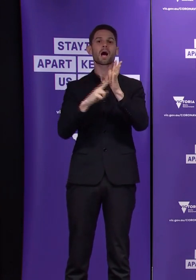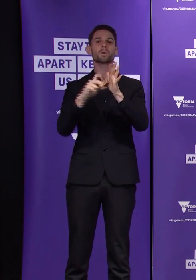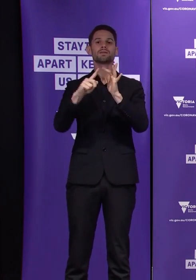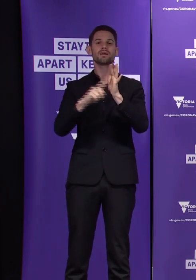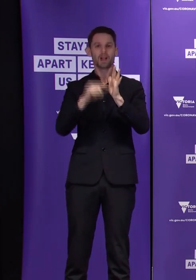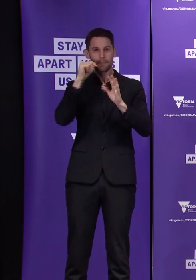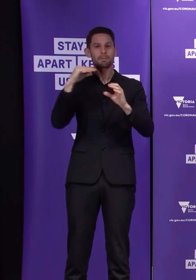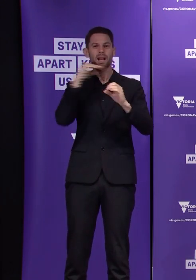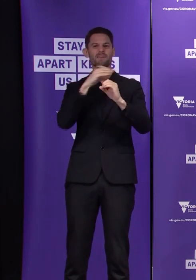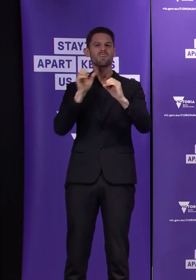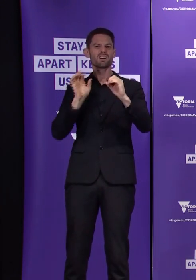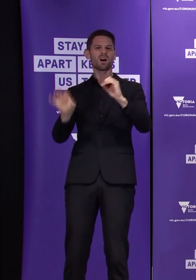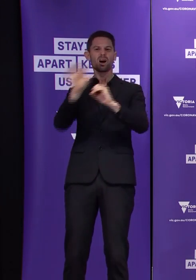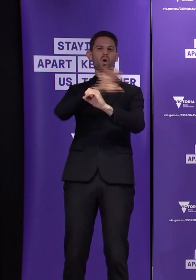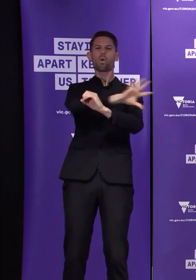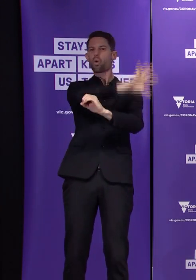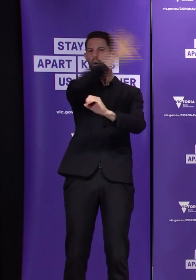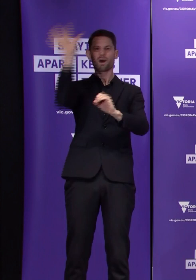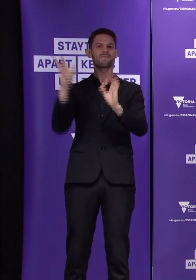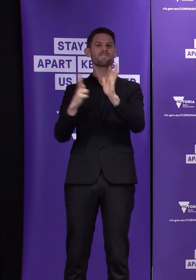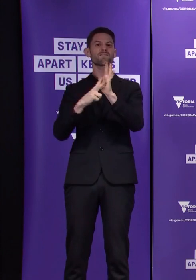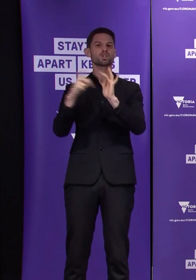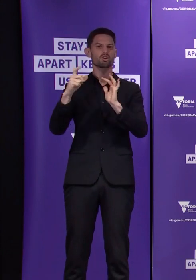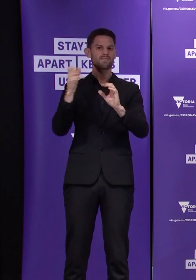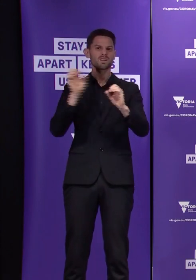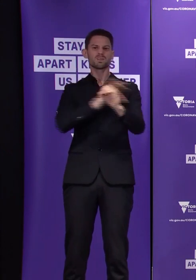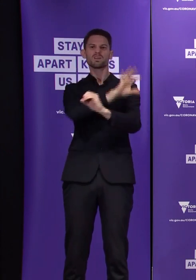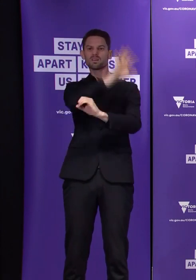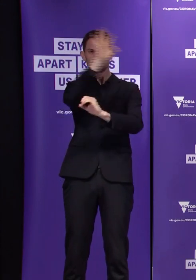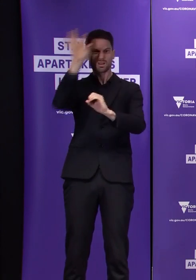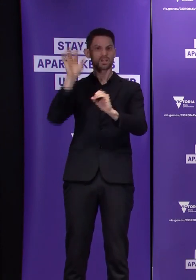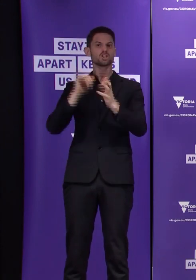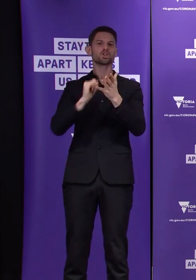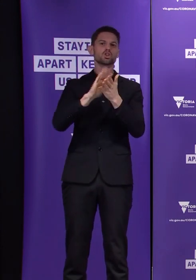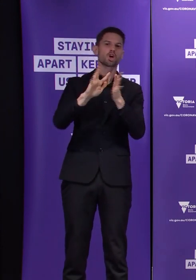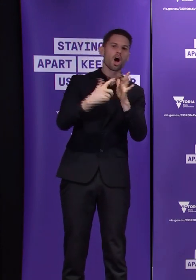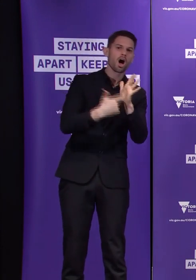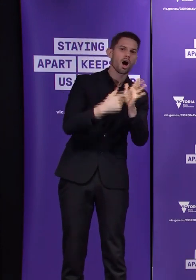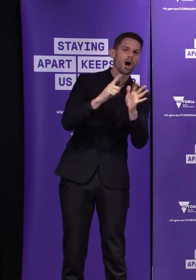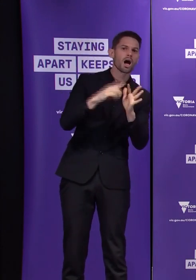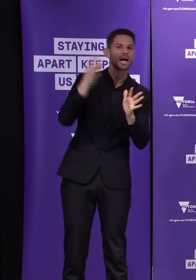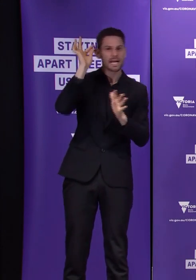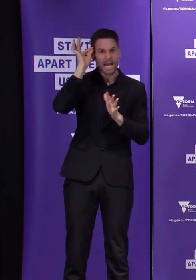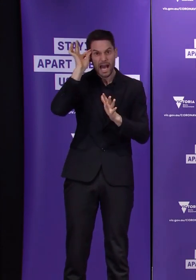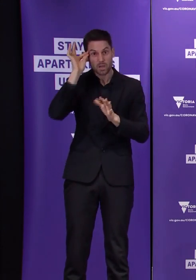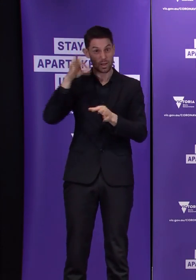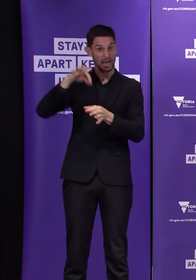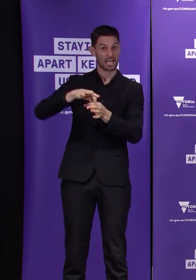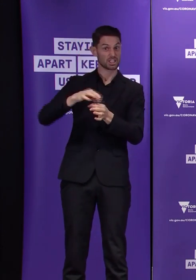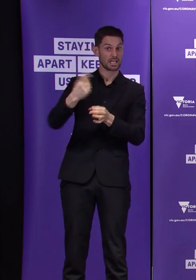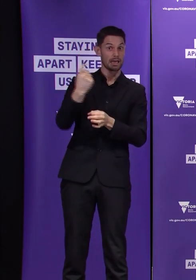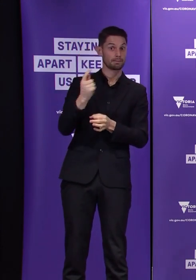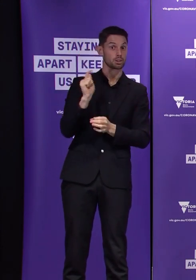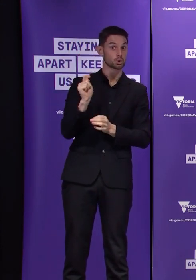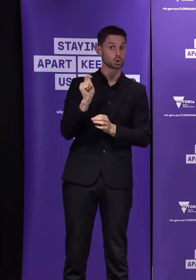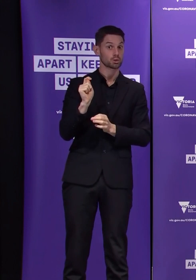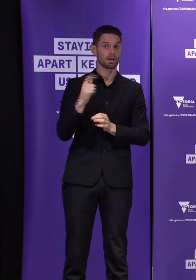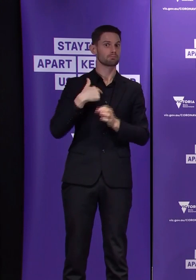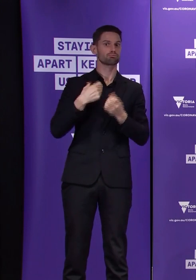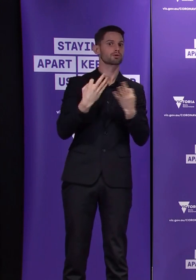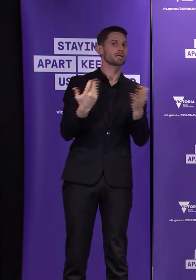as soon as we have made a decision one way or the other, then I'm more than happy to make that a feature of one of our briefings.